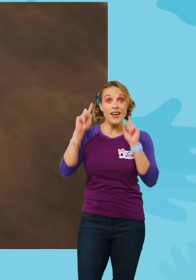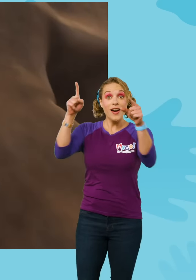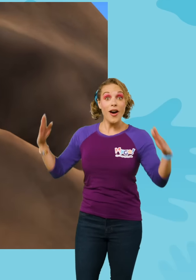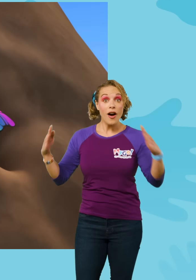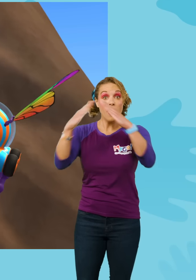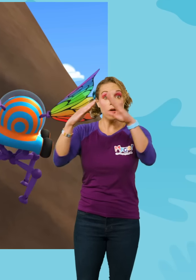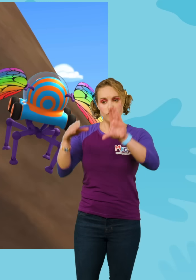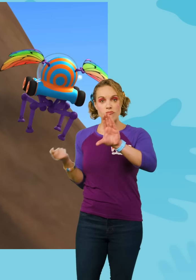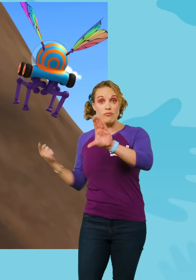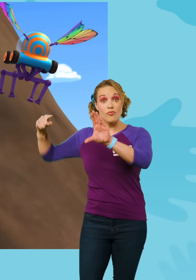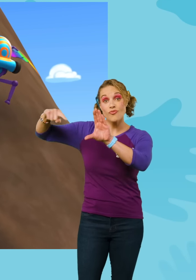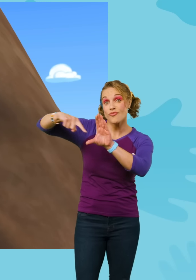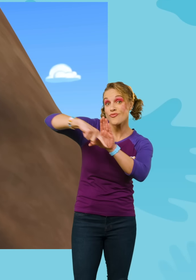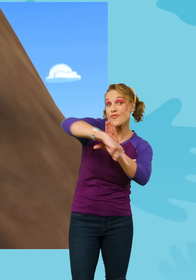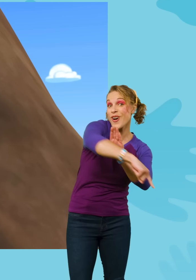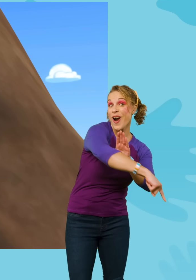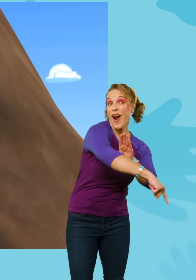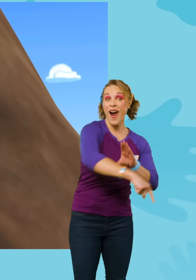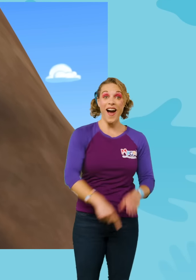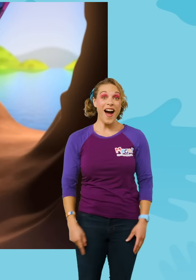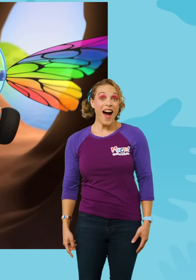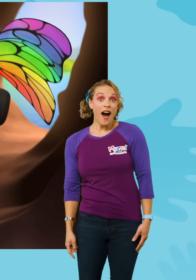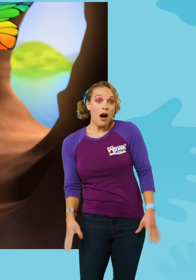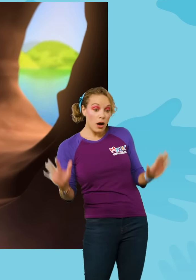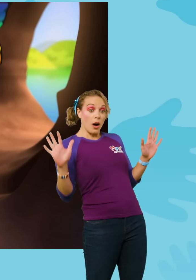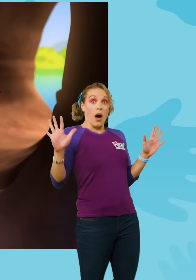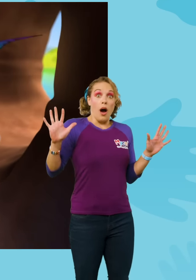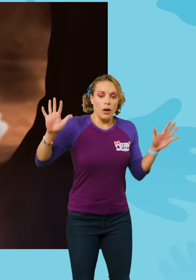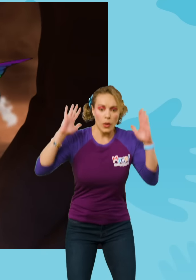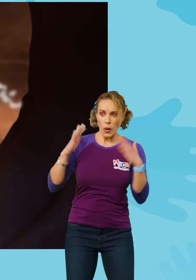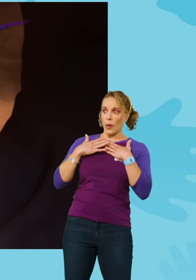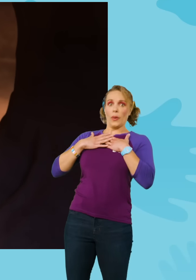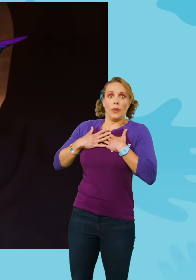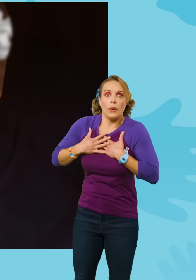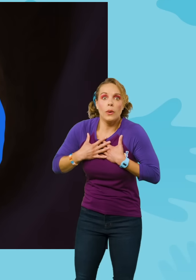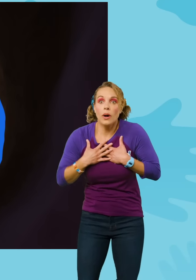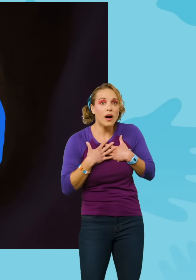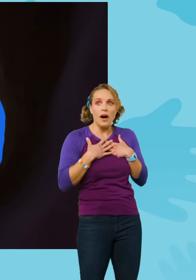Let's go through the side vent into the volcano. Whoa, whoa!